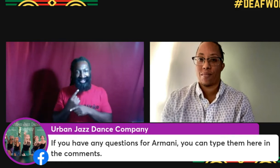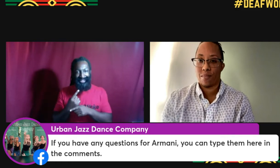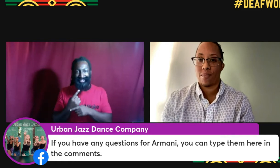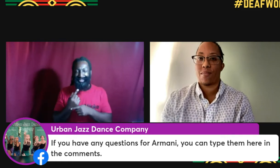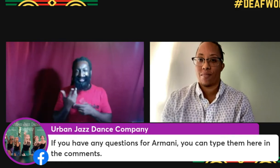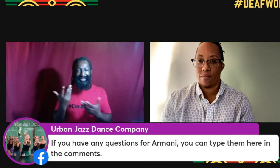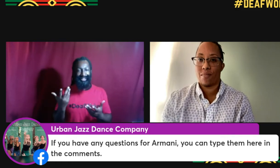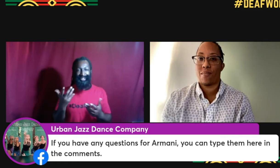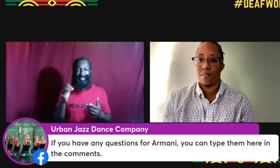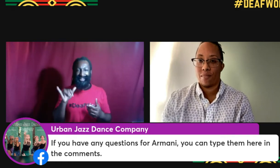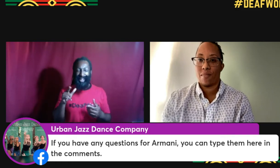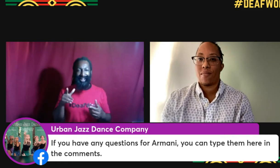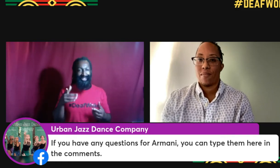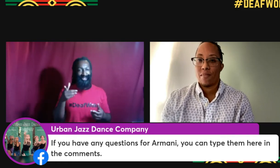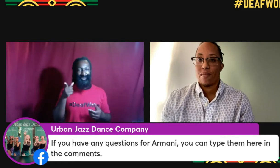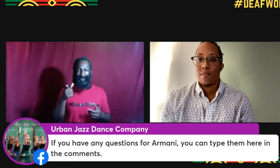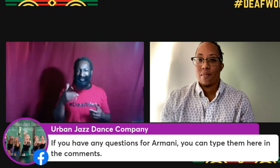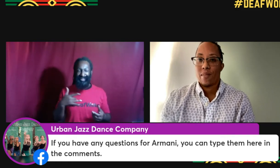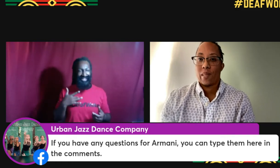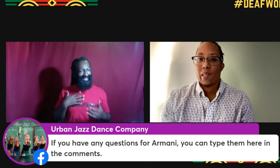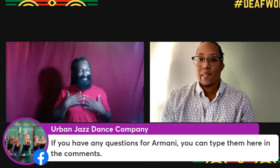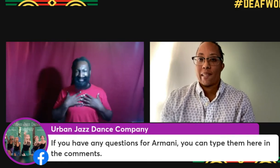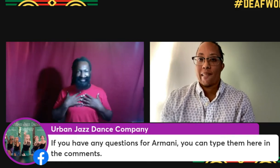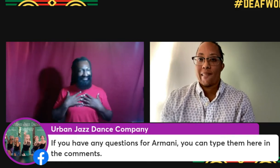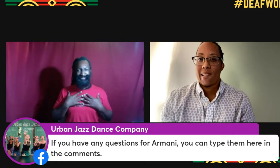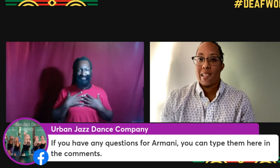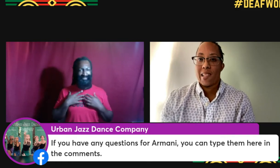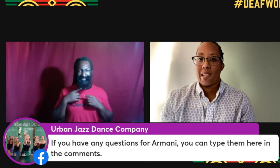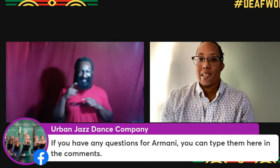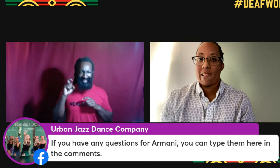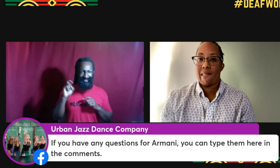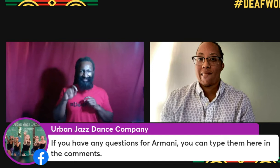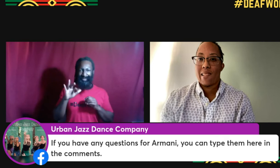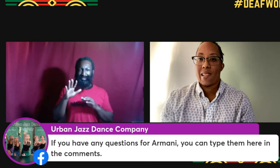It's healthcare. Mm-hmm. Right? Mm-hmm.